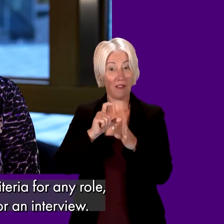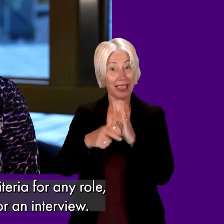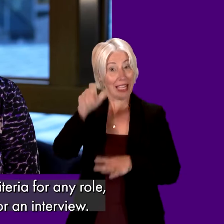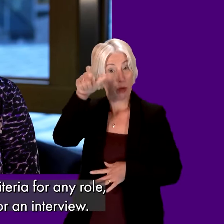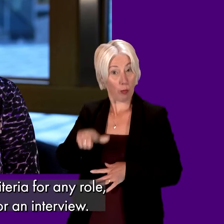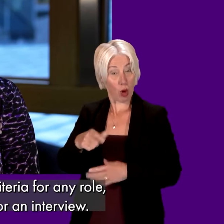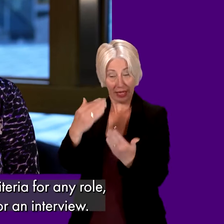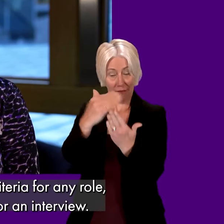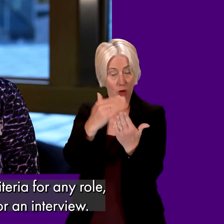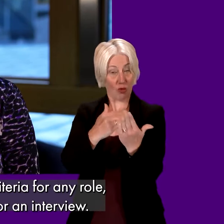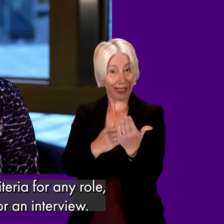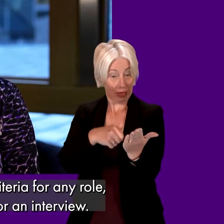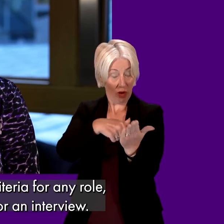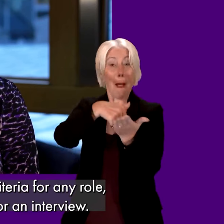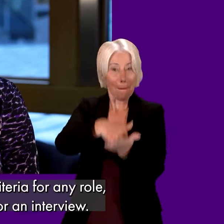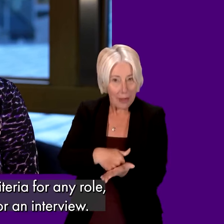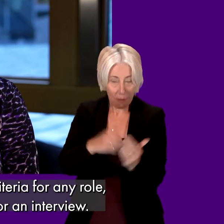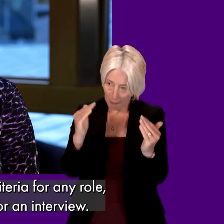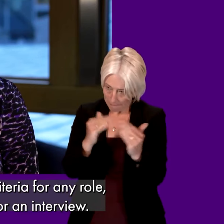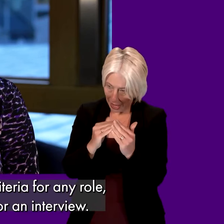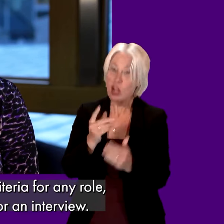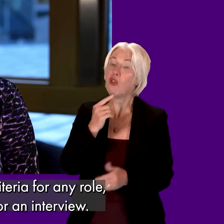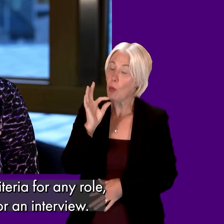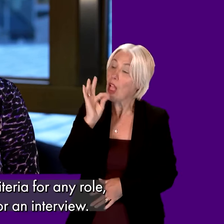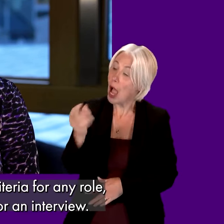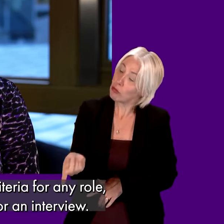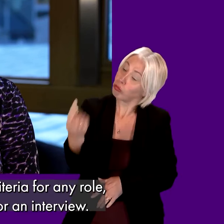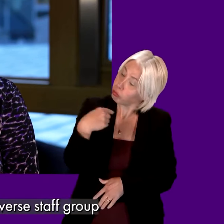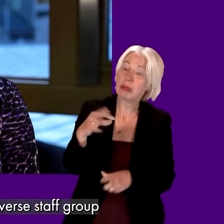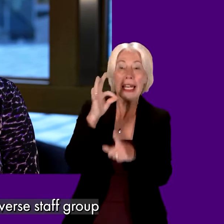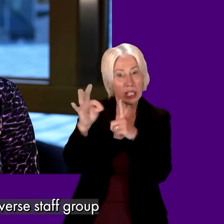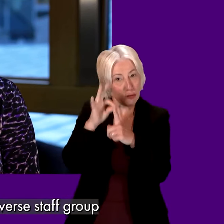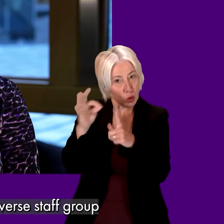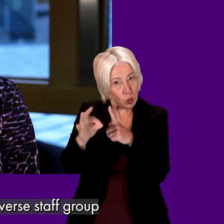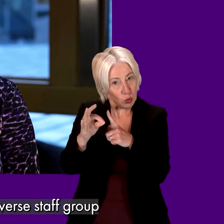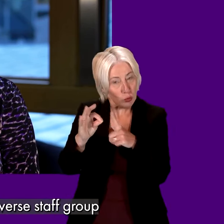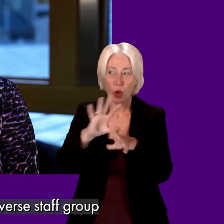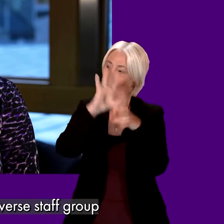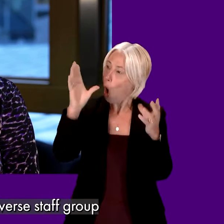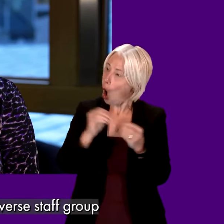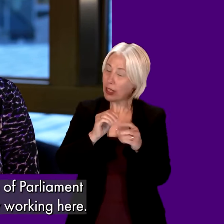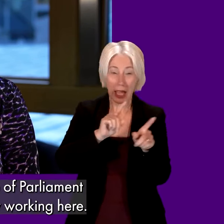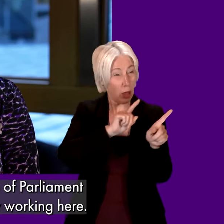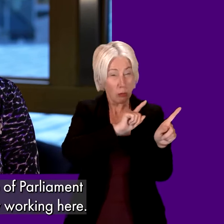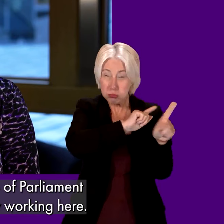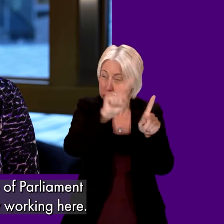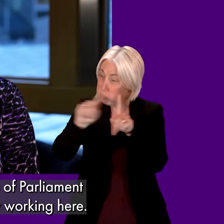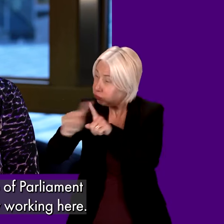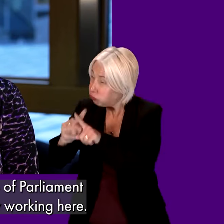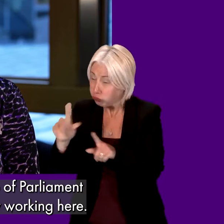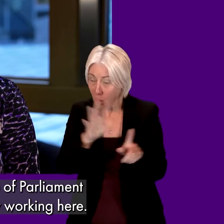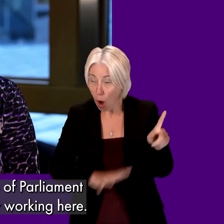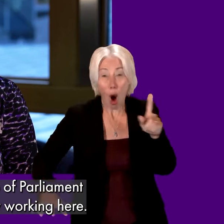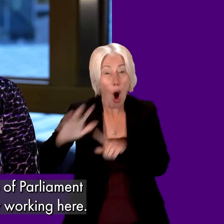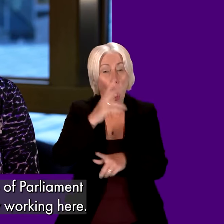meet the minimum criteria for any role, we'll invite them for an interview. All in all, we're a diverse staff group across the whole of